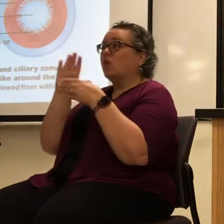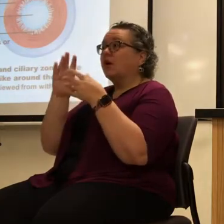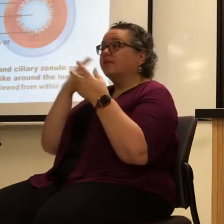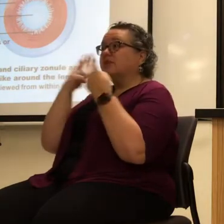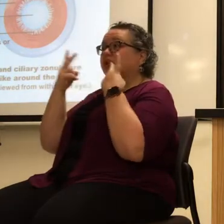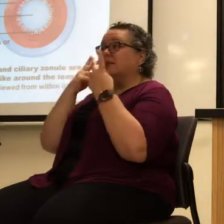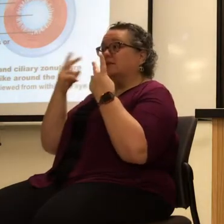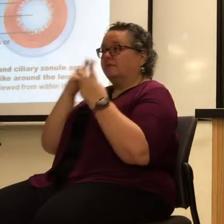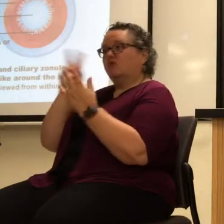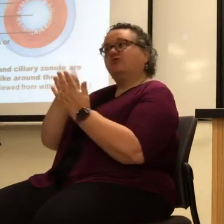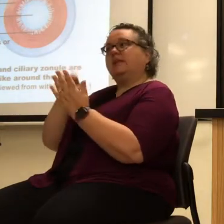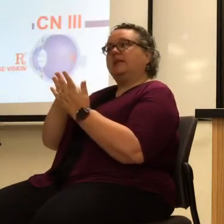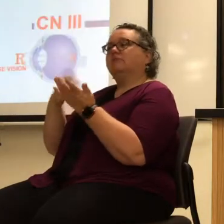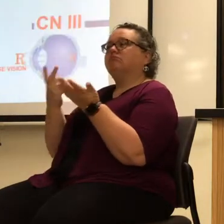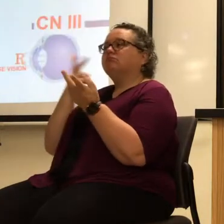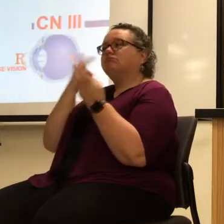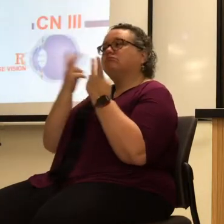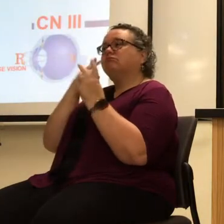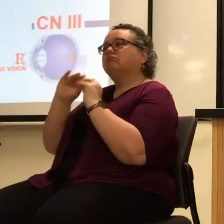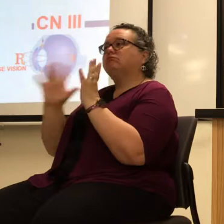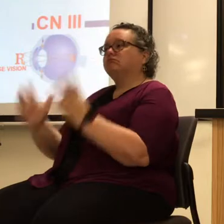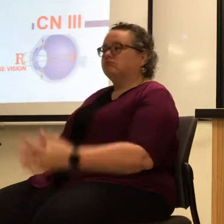Okay.